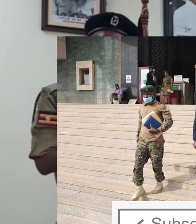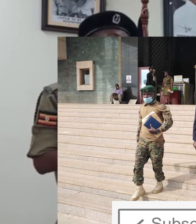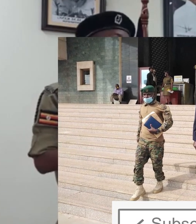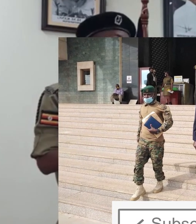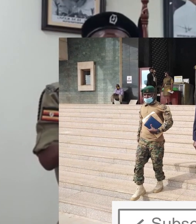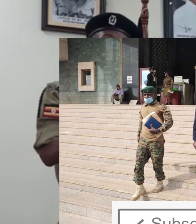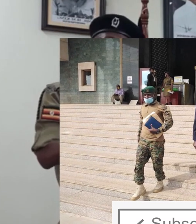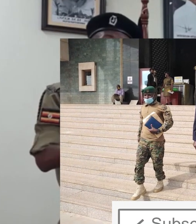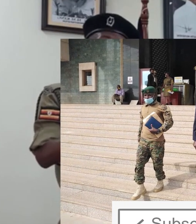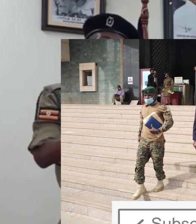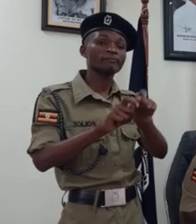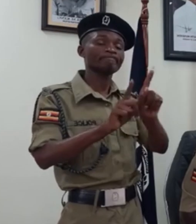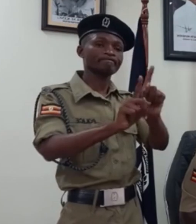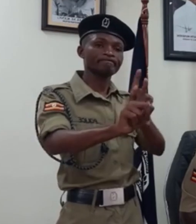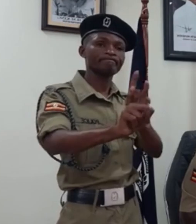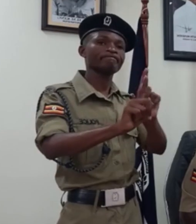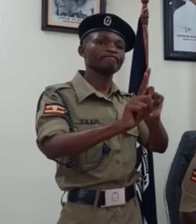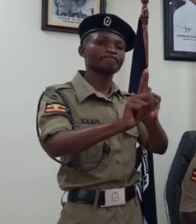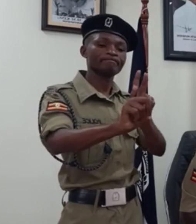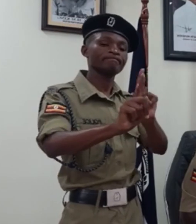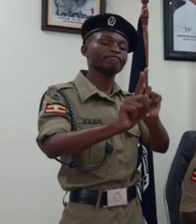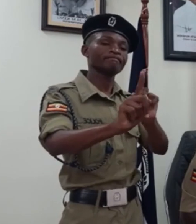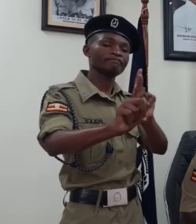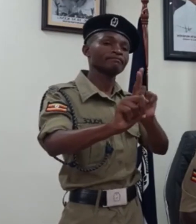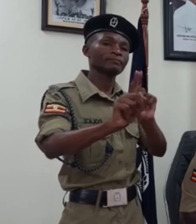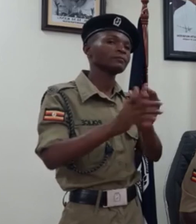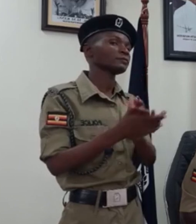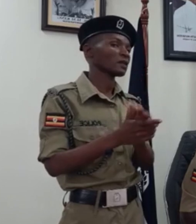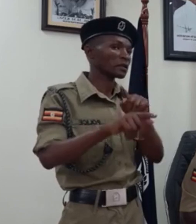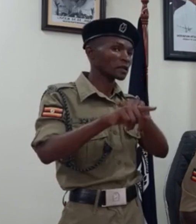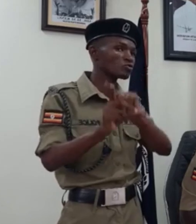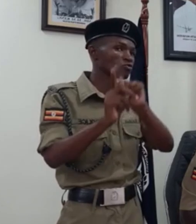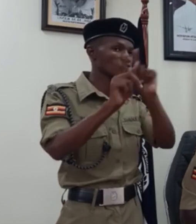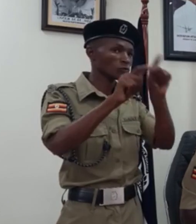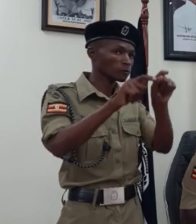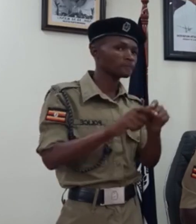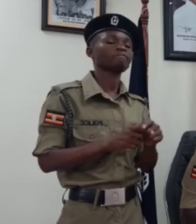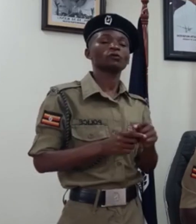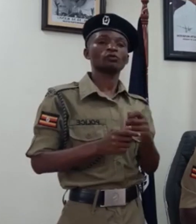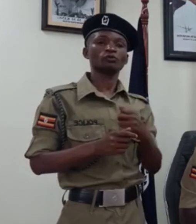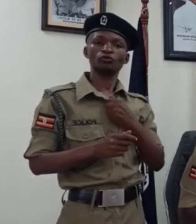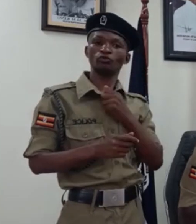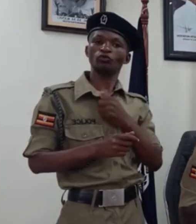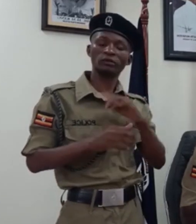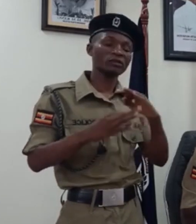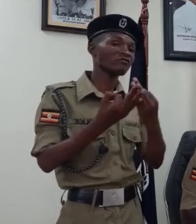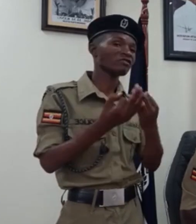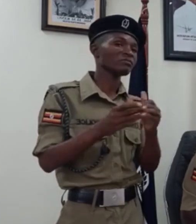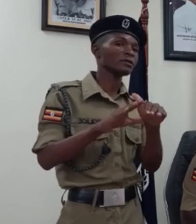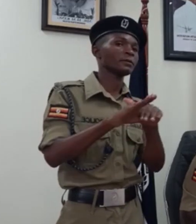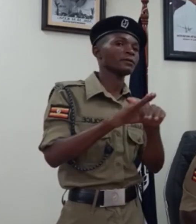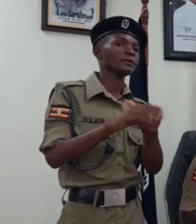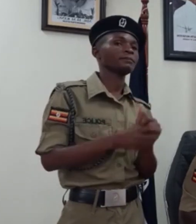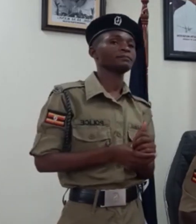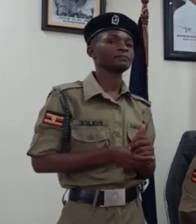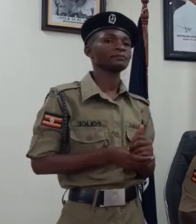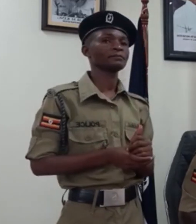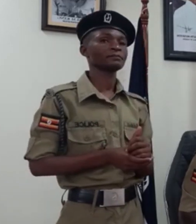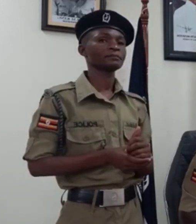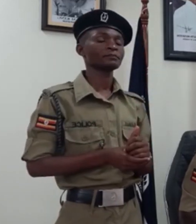n'okubeera abayonjo mu ngeri ey'okukozesa sanitayiza n'okunaaba mu ngalo